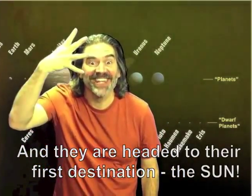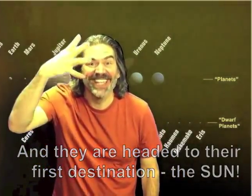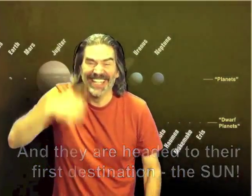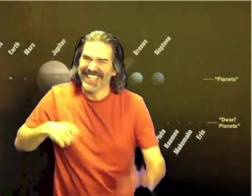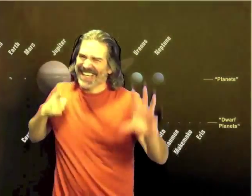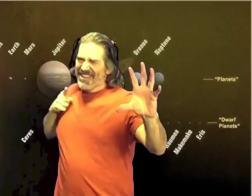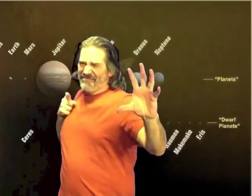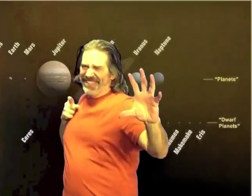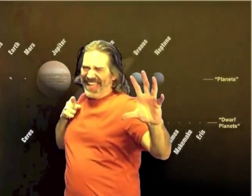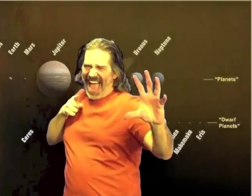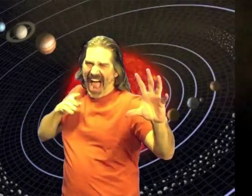the sun.